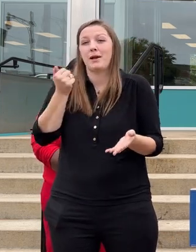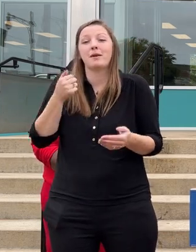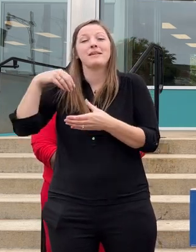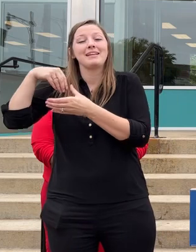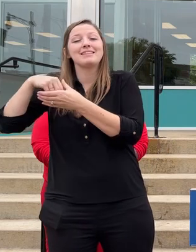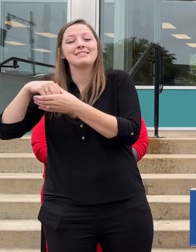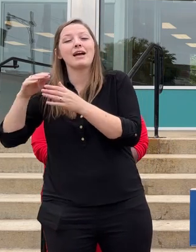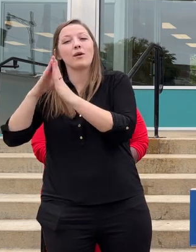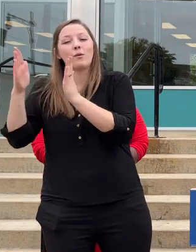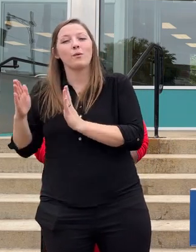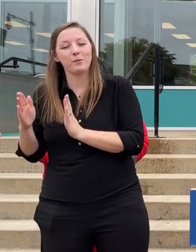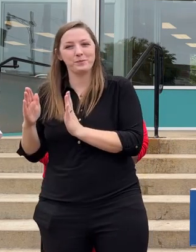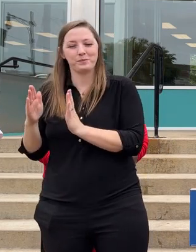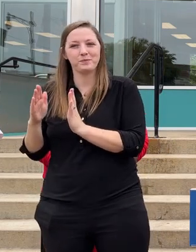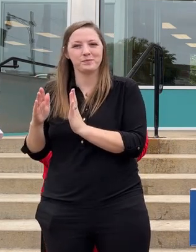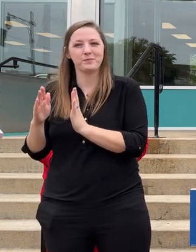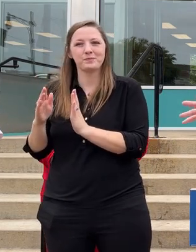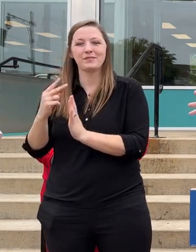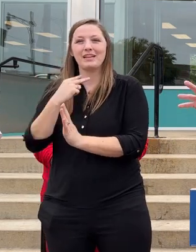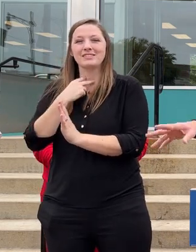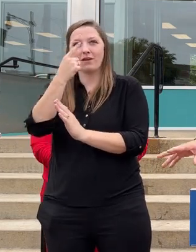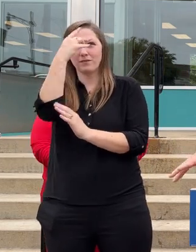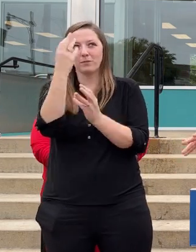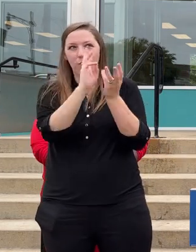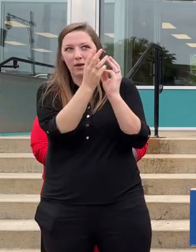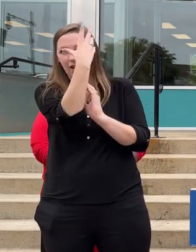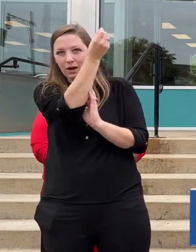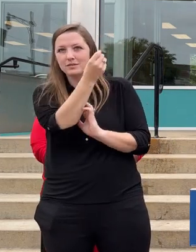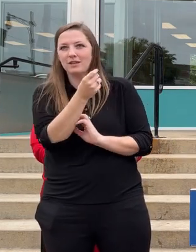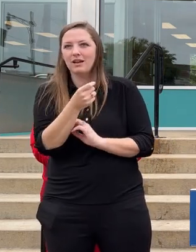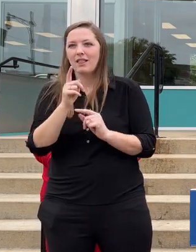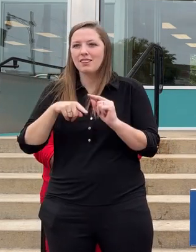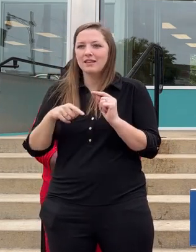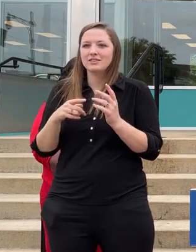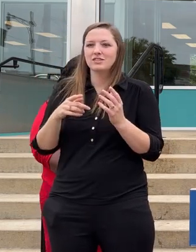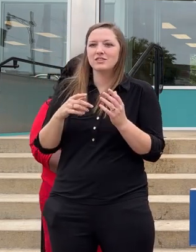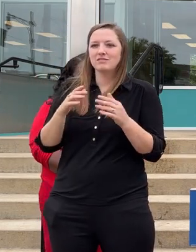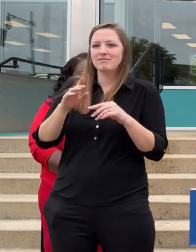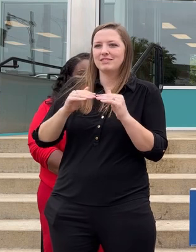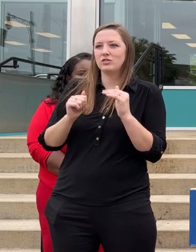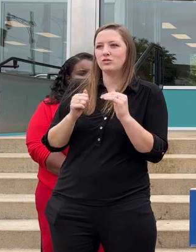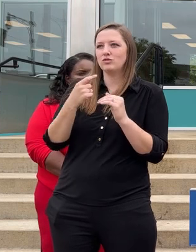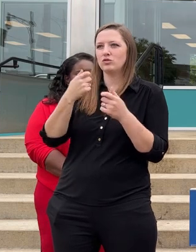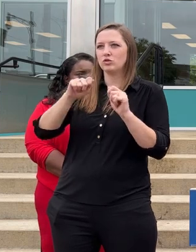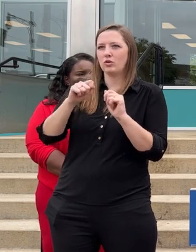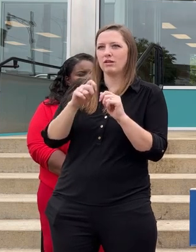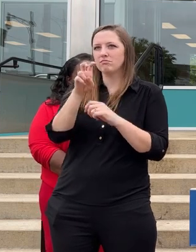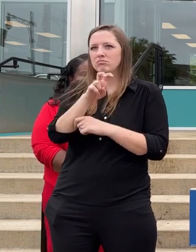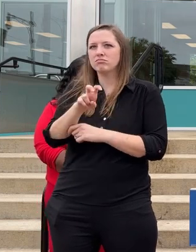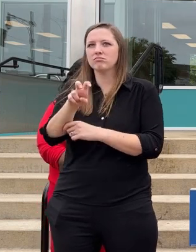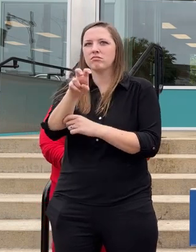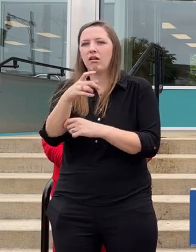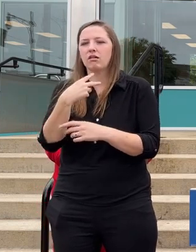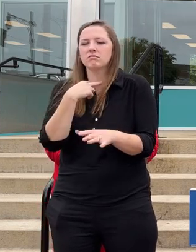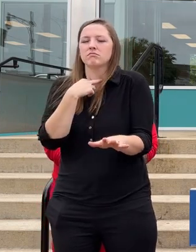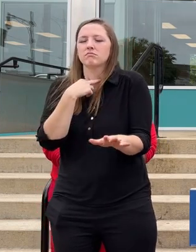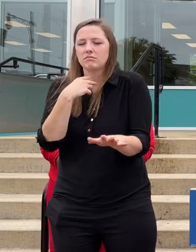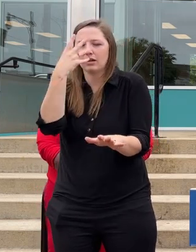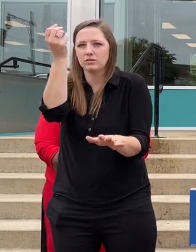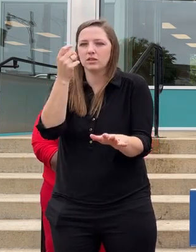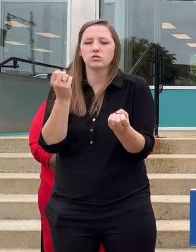inside a home that is blocked from the weather outside than to try to go to someone's house elsewhere and not be able to get there. Far too many